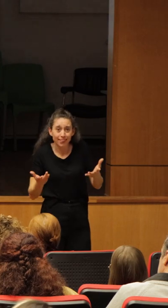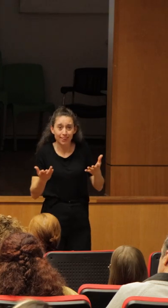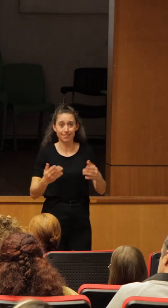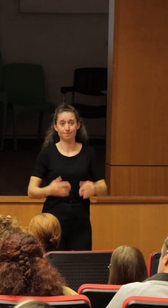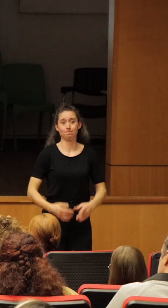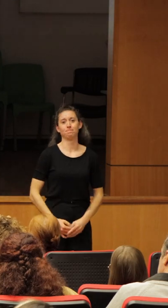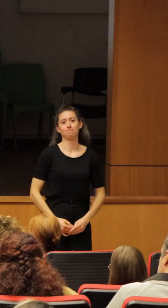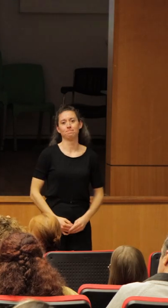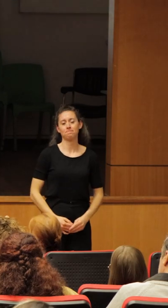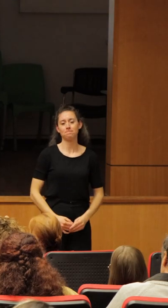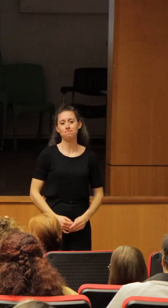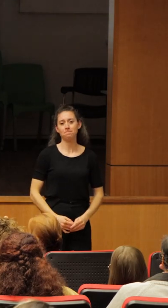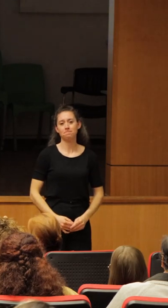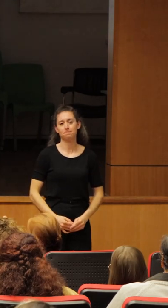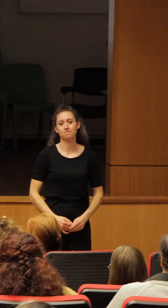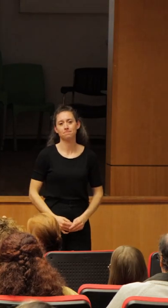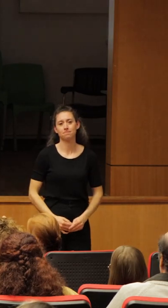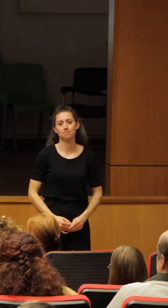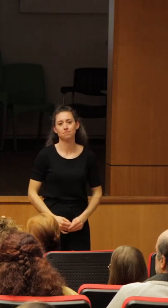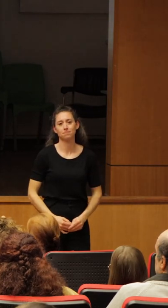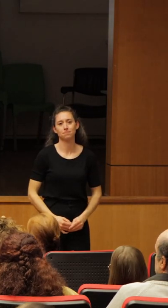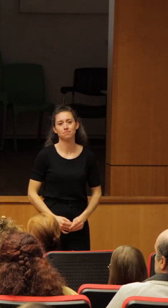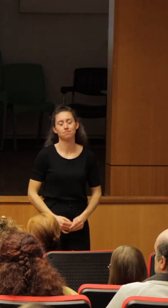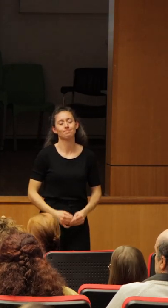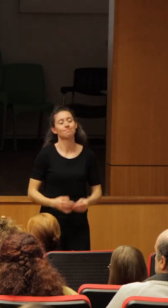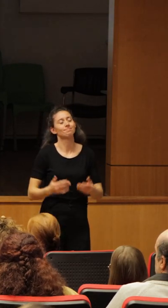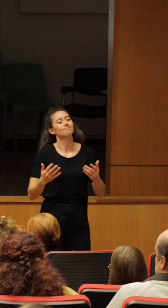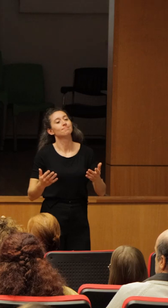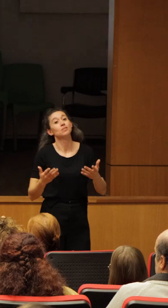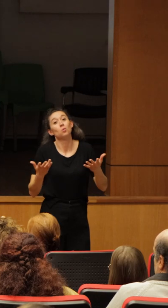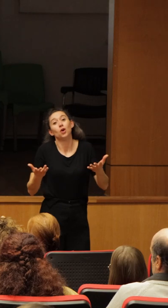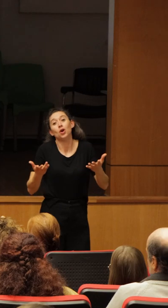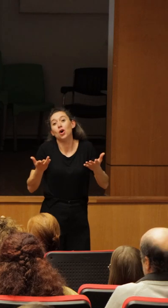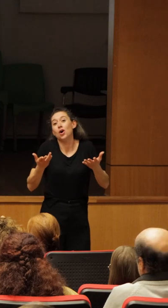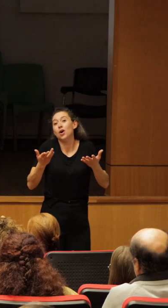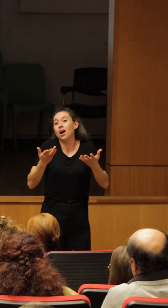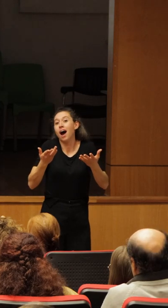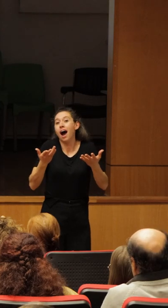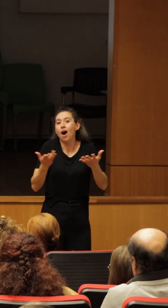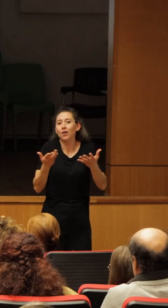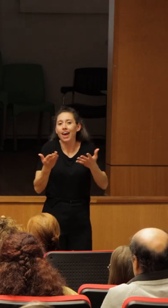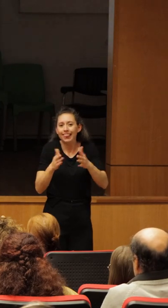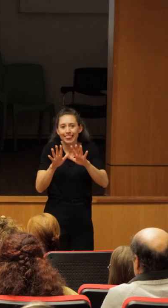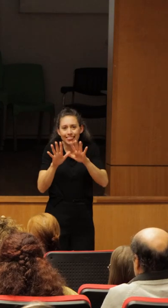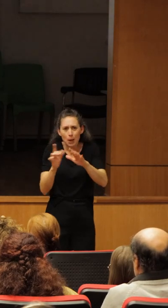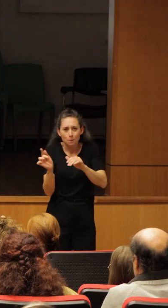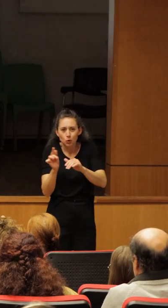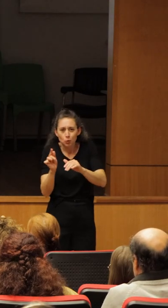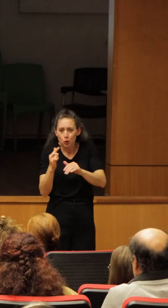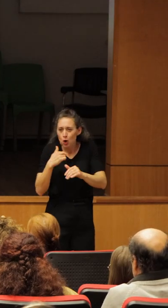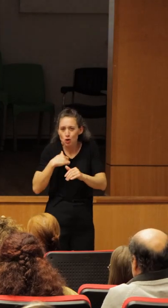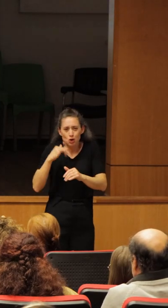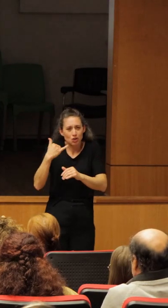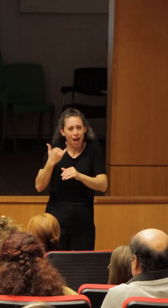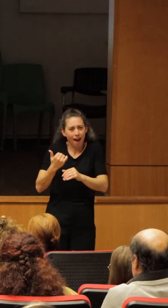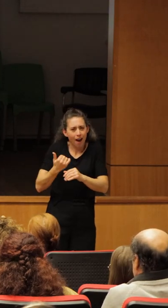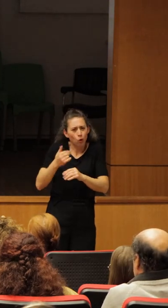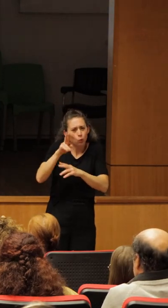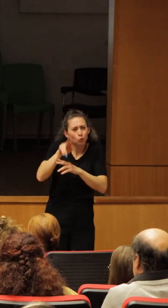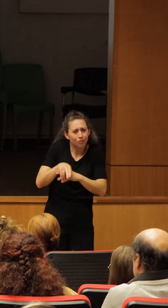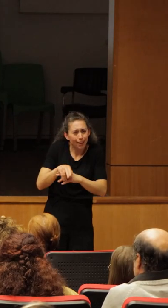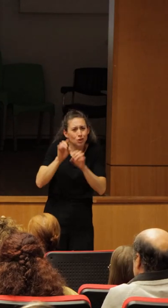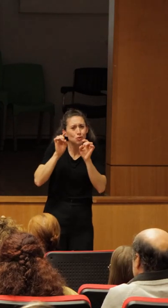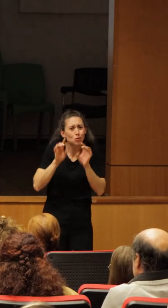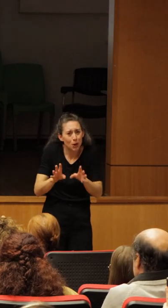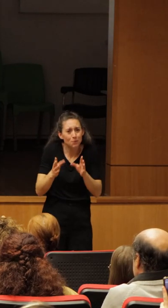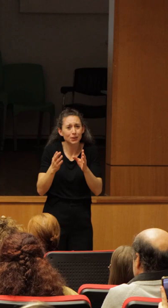10 minutes, I keep talking about what we will be talking about. Y por los últimos 10 minutos yo ya he estado usando esos 10 minutos solo para